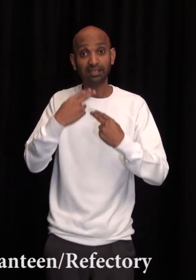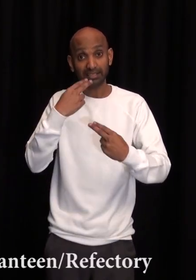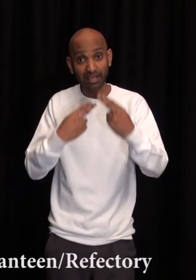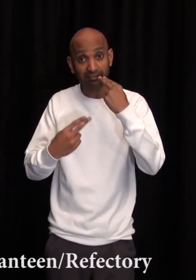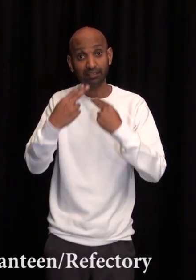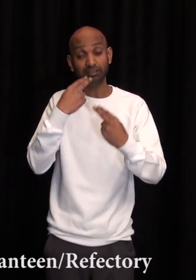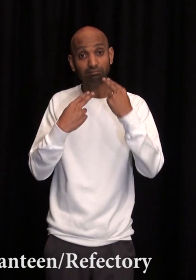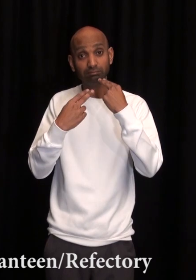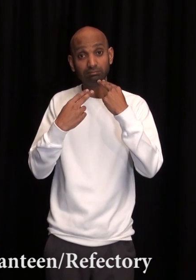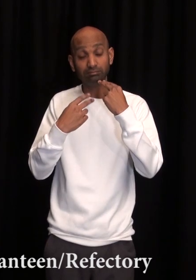Canteen,